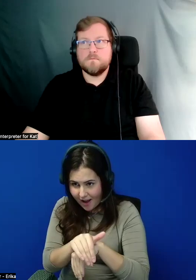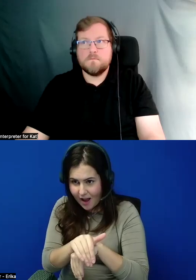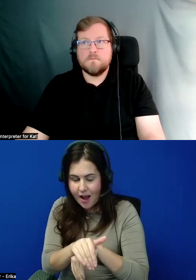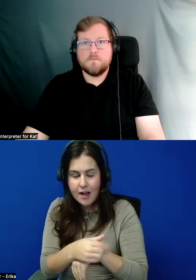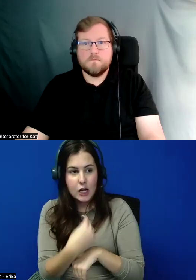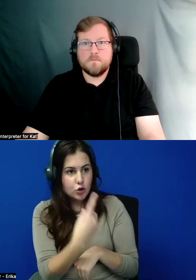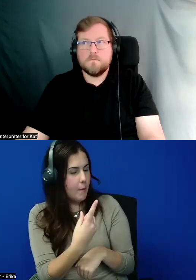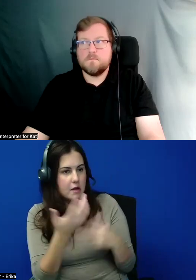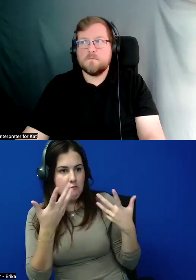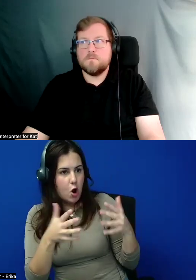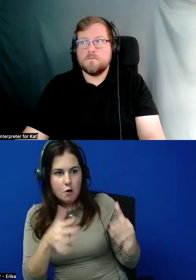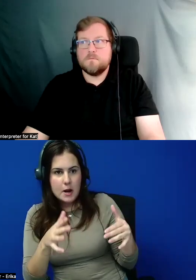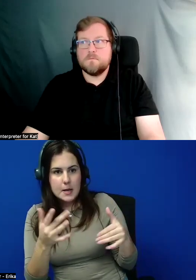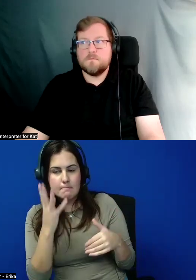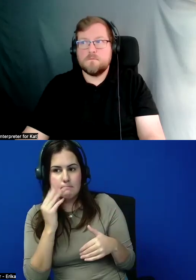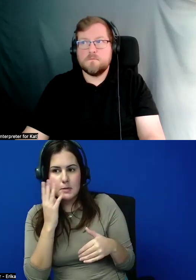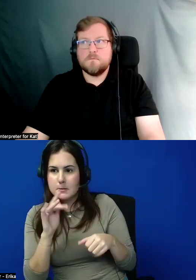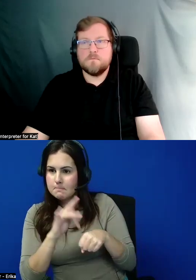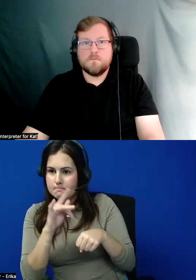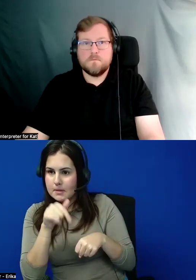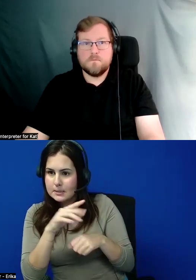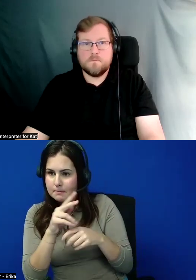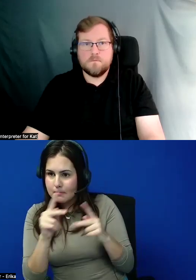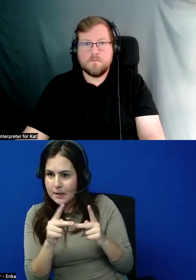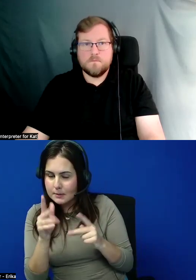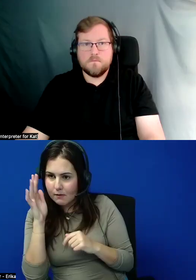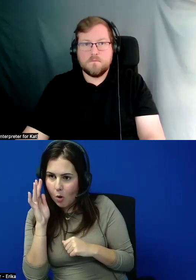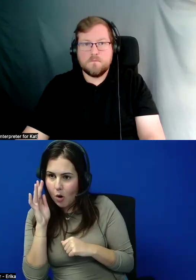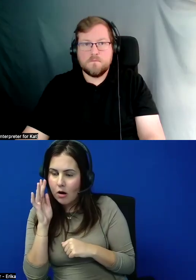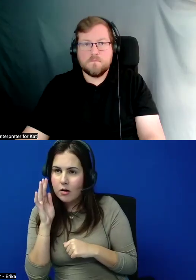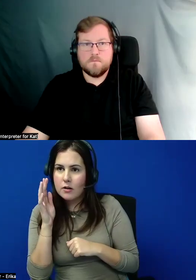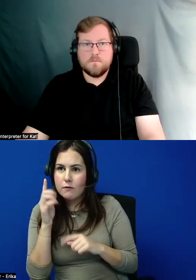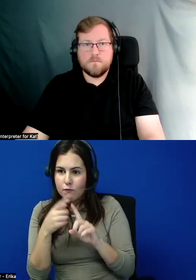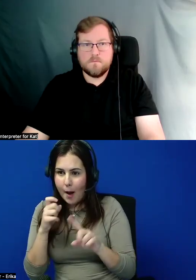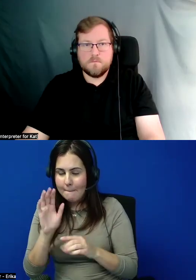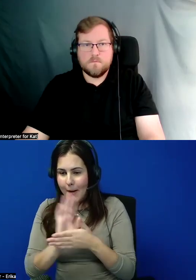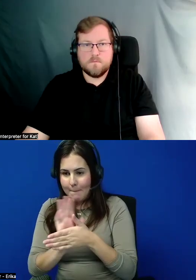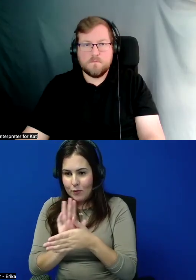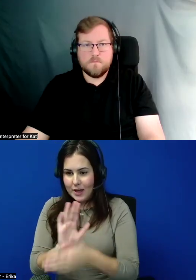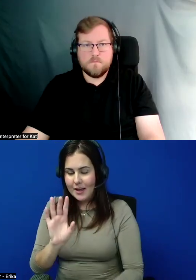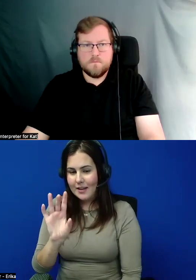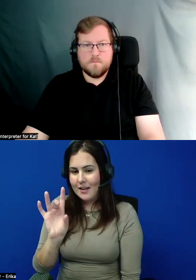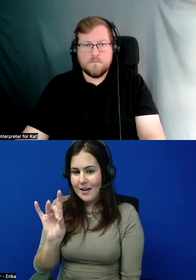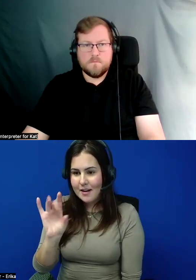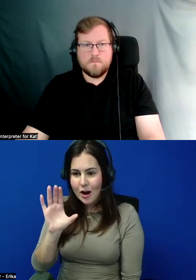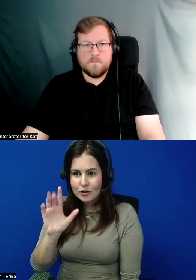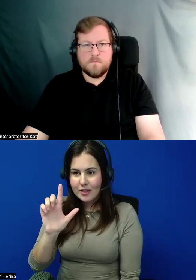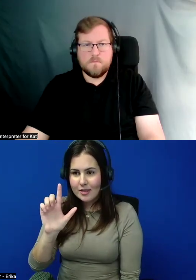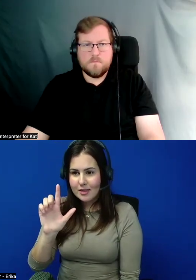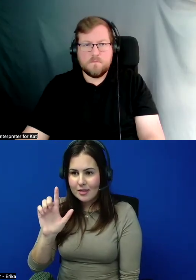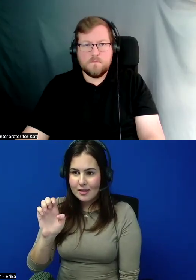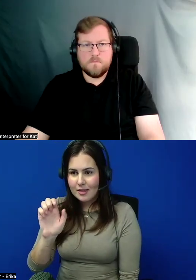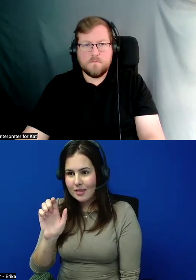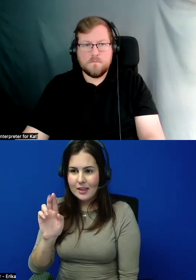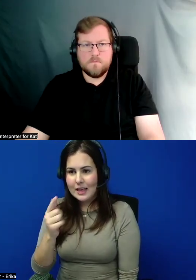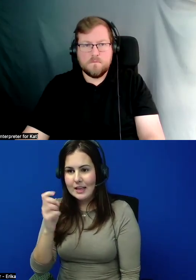movie in the '90s. It was a Roger Corman movie called 800 Leagues Down the Amazon." And it's like they came out here and they